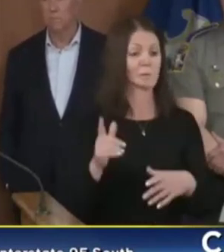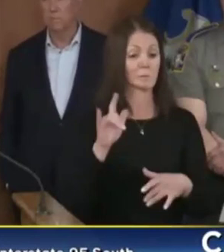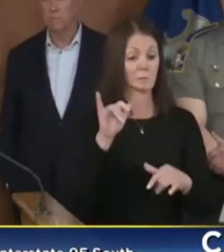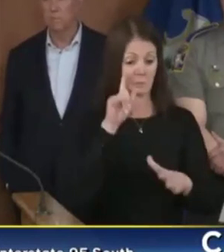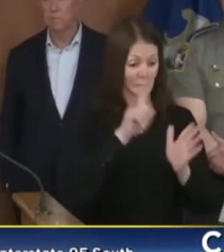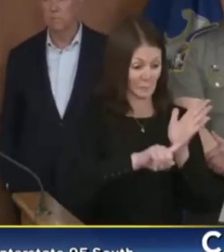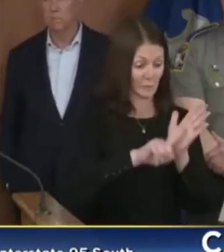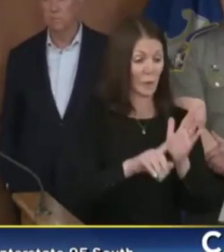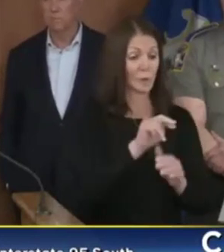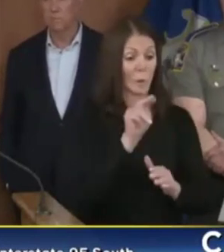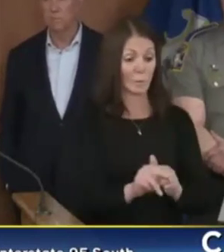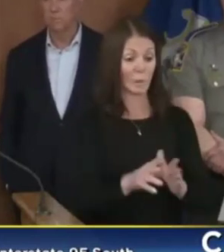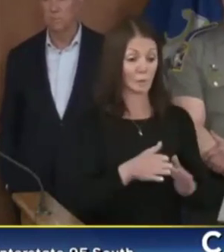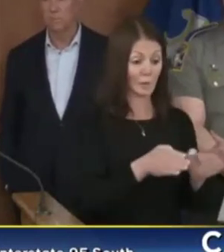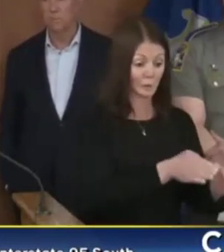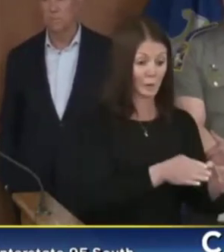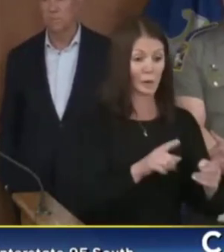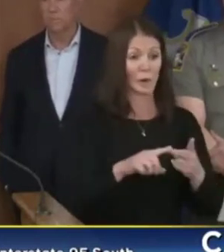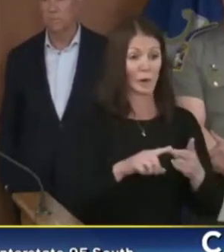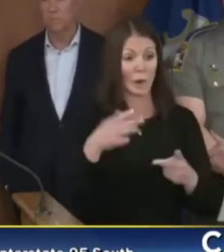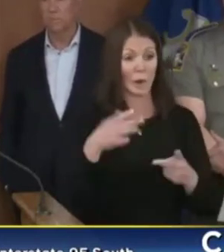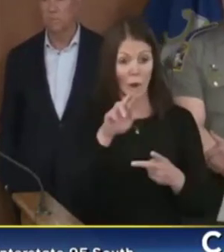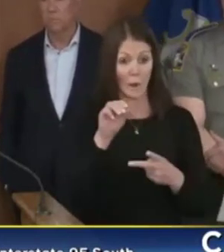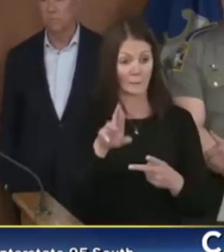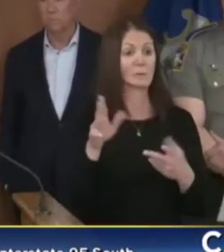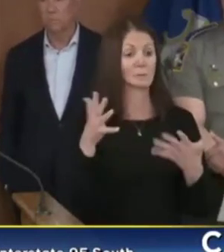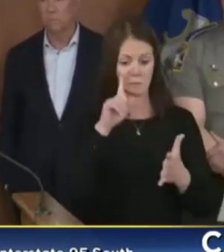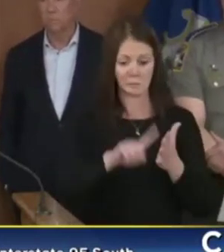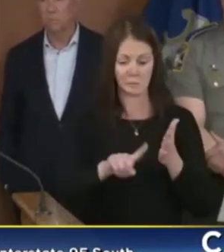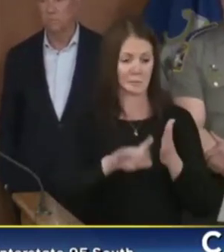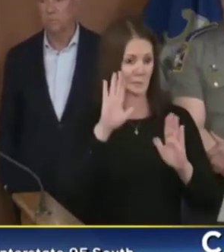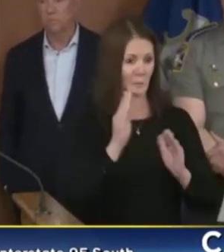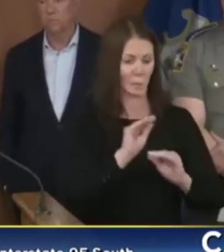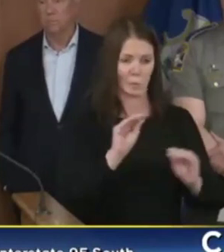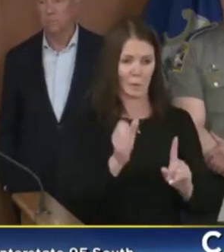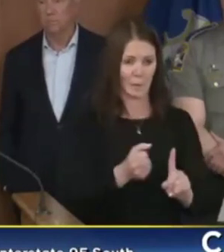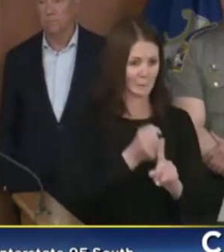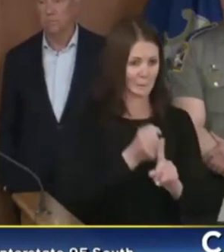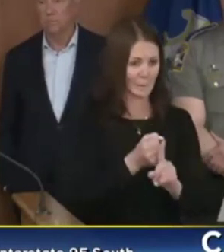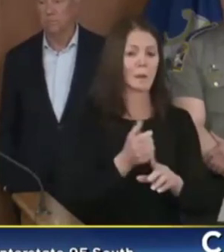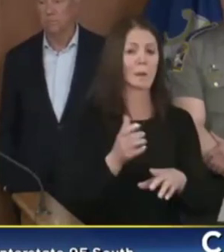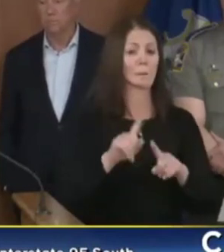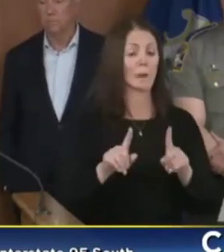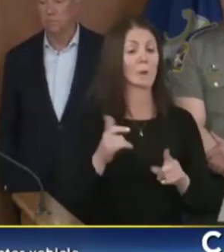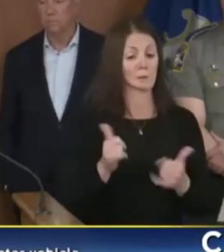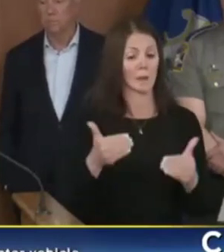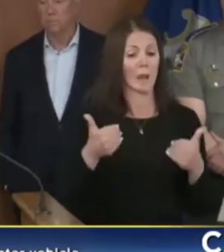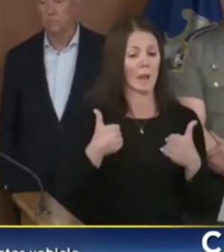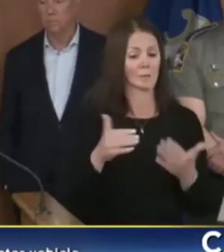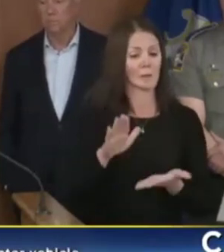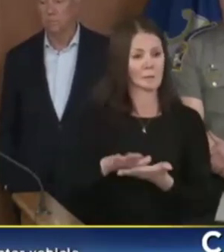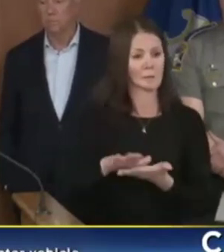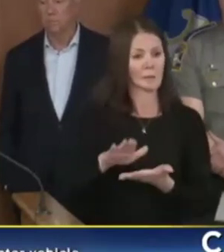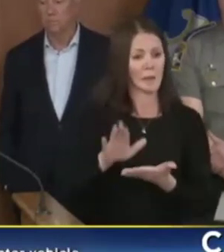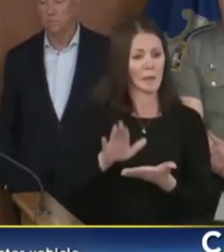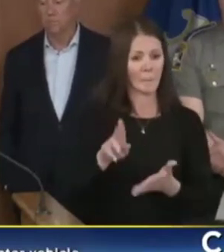harbor, and we are continue to remain on the scene with our spill cleanup contractors removing